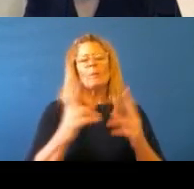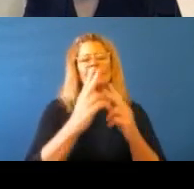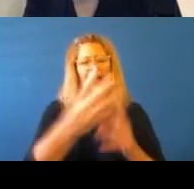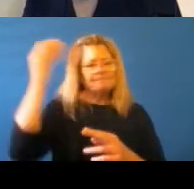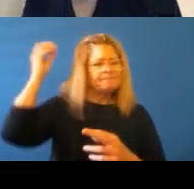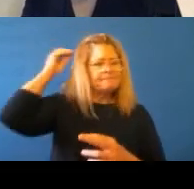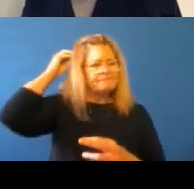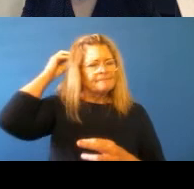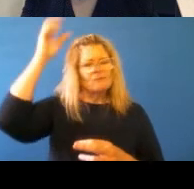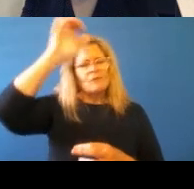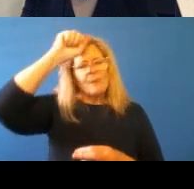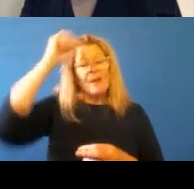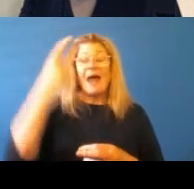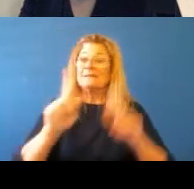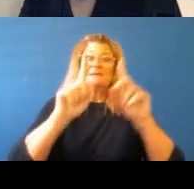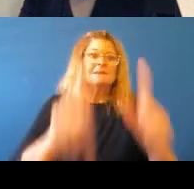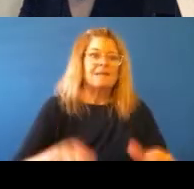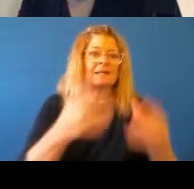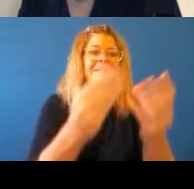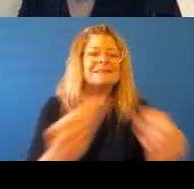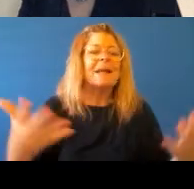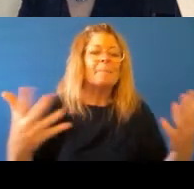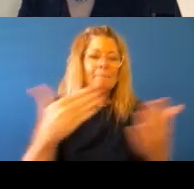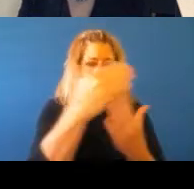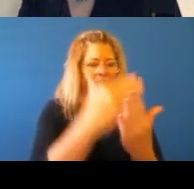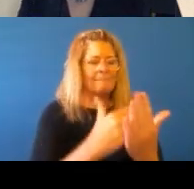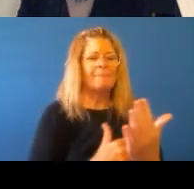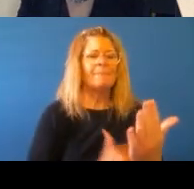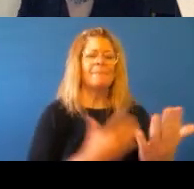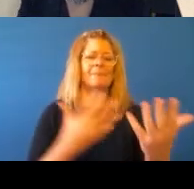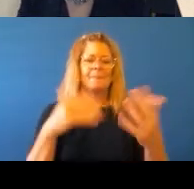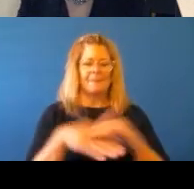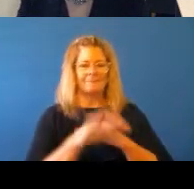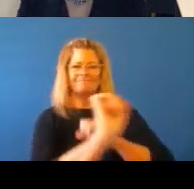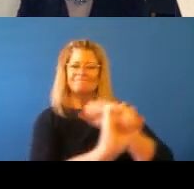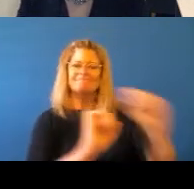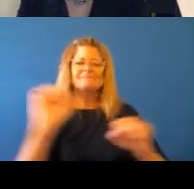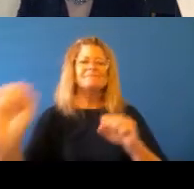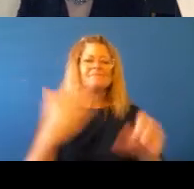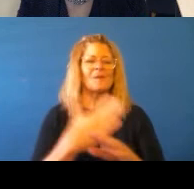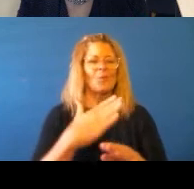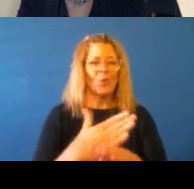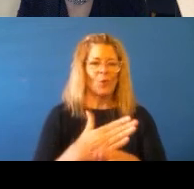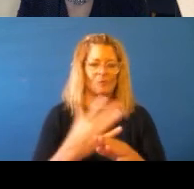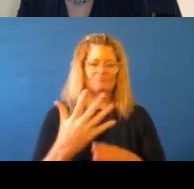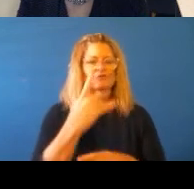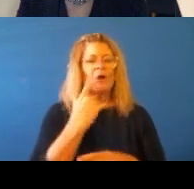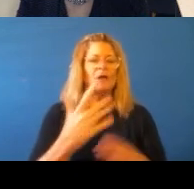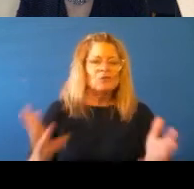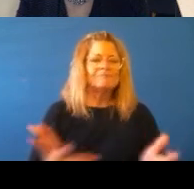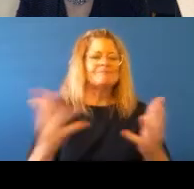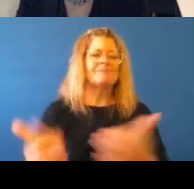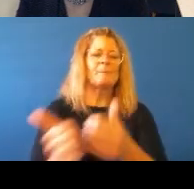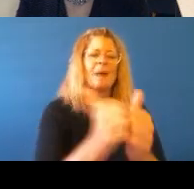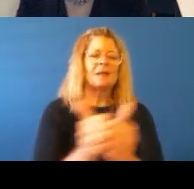then hopefully go and implement at least some of it in their day-to-day jobs when it comes to partnerships with First Peoples? What's the